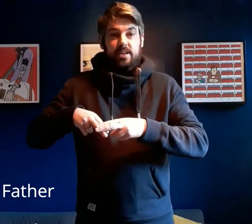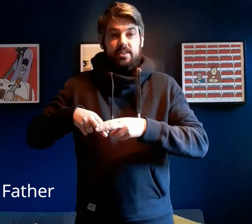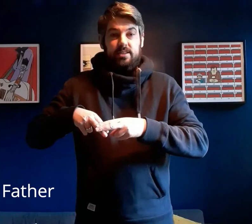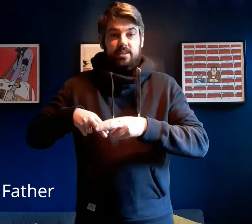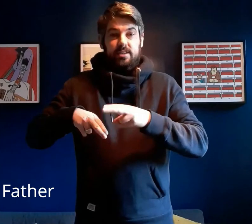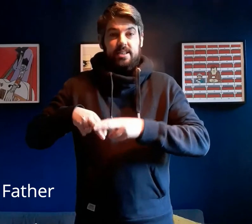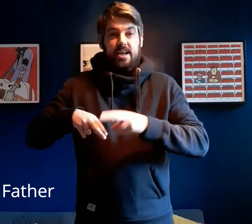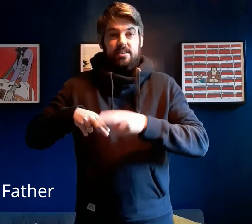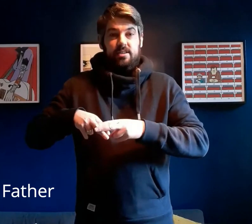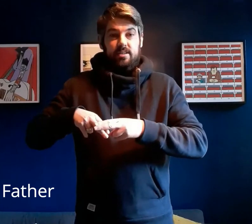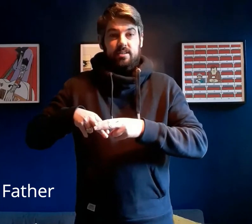twice. Dad.